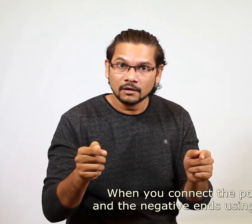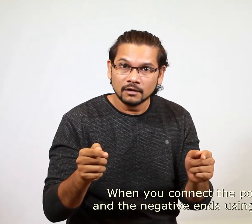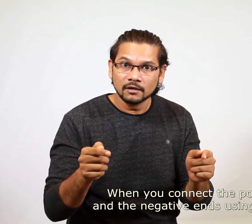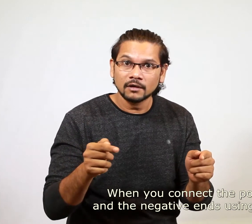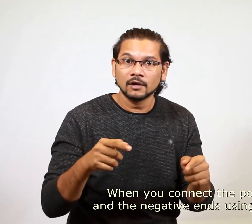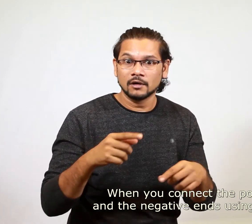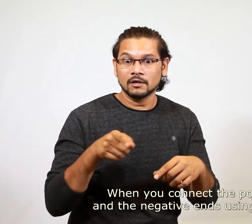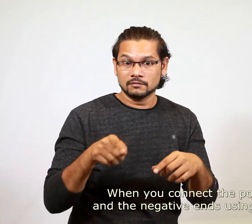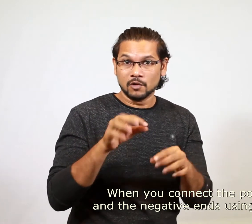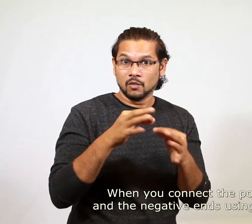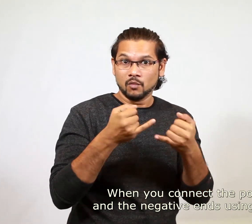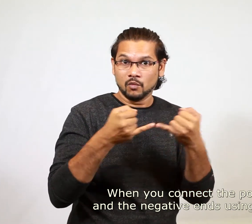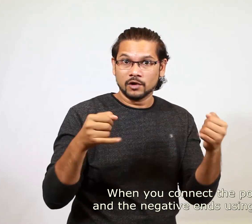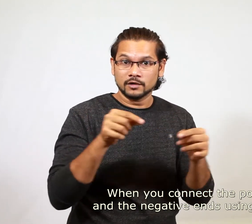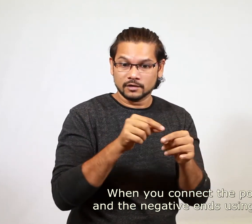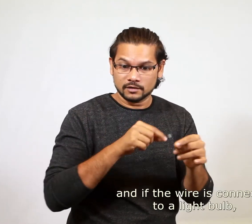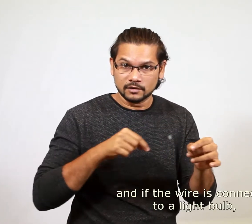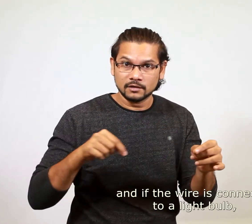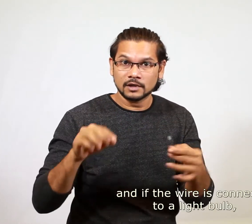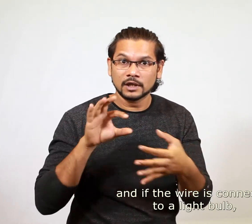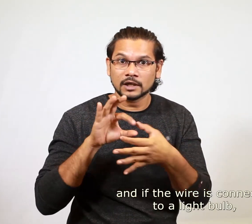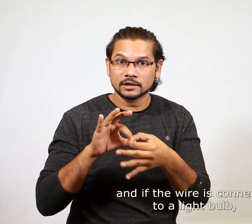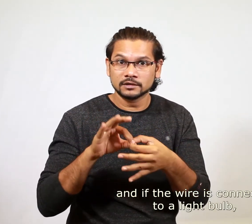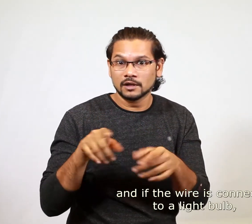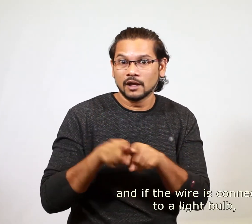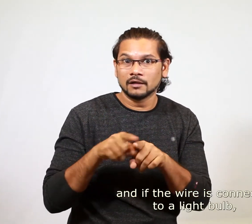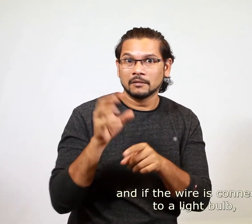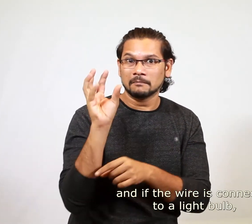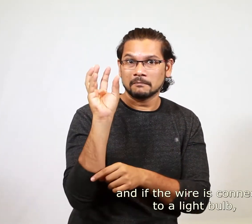and if the wire is connected to a light bulb,